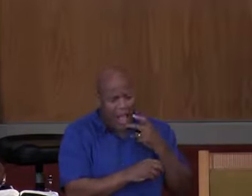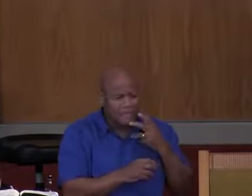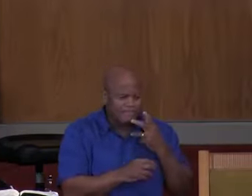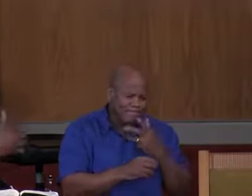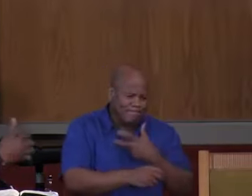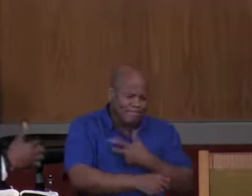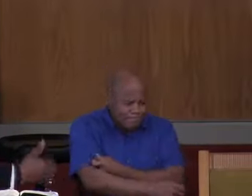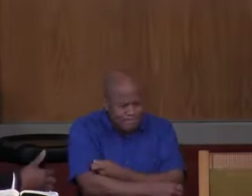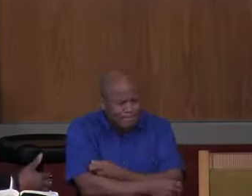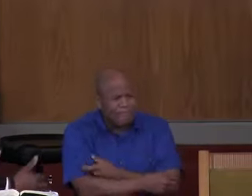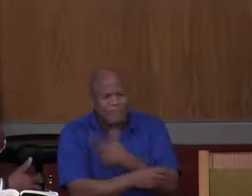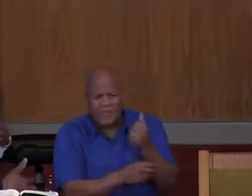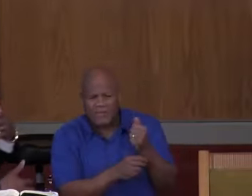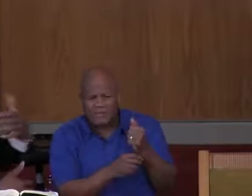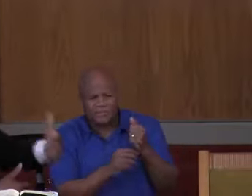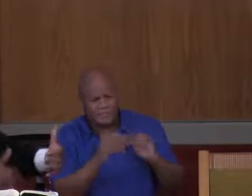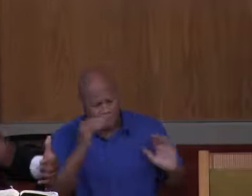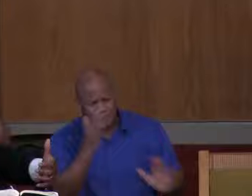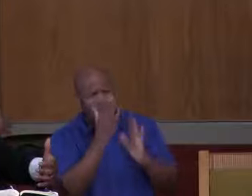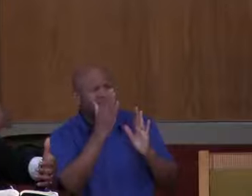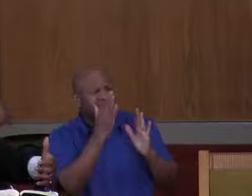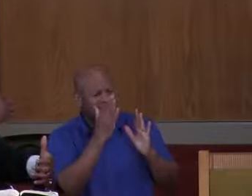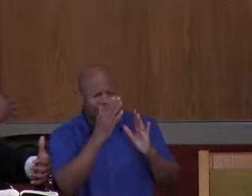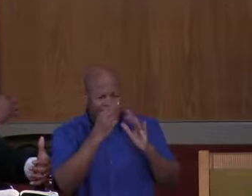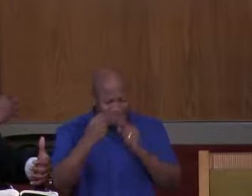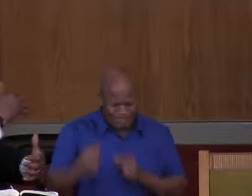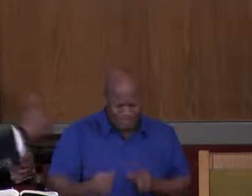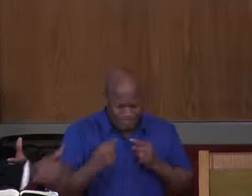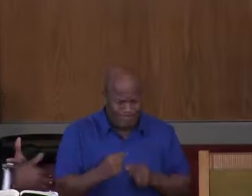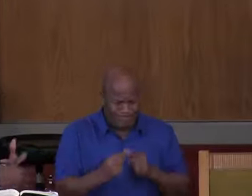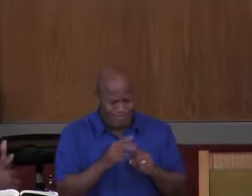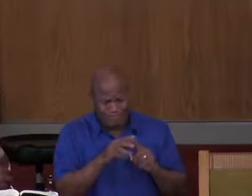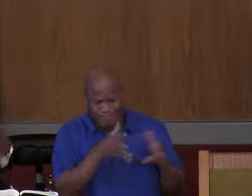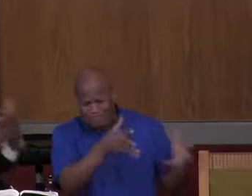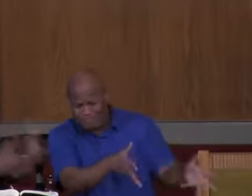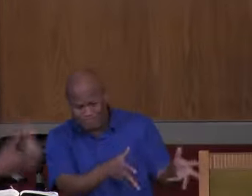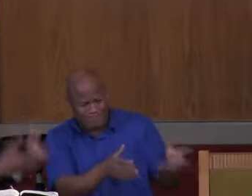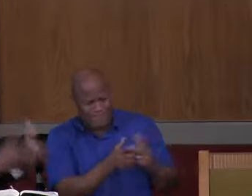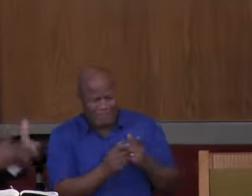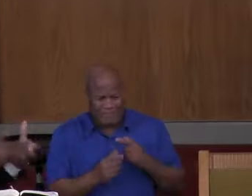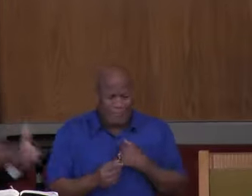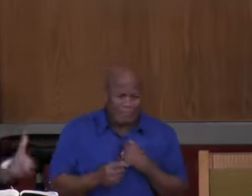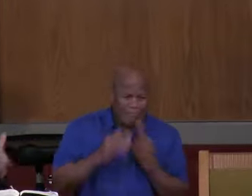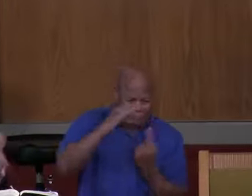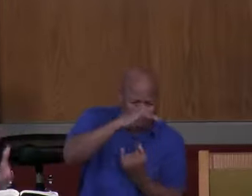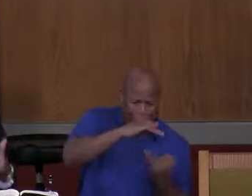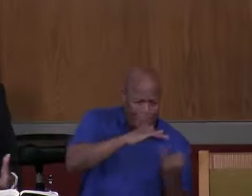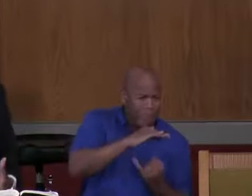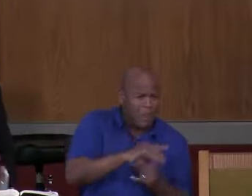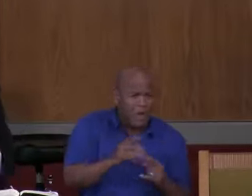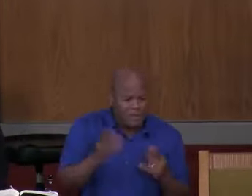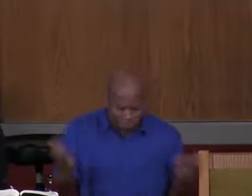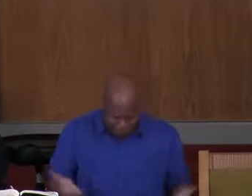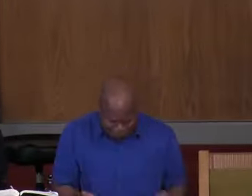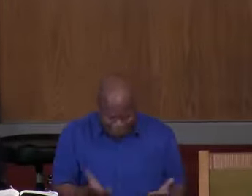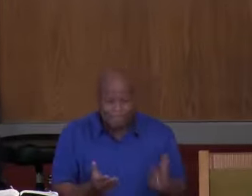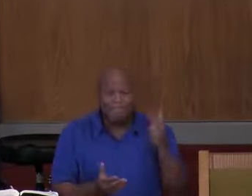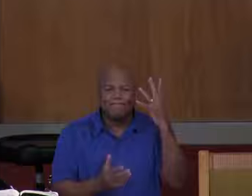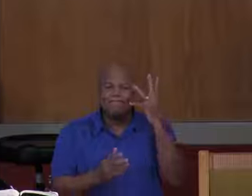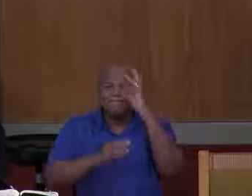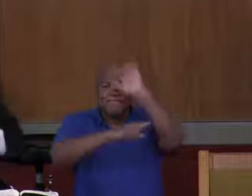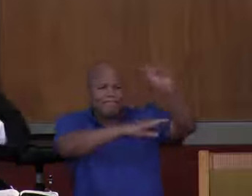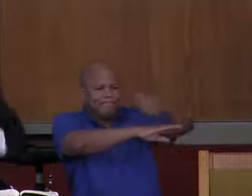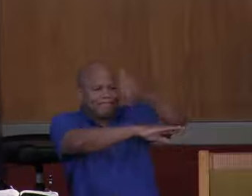out of an obstacle of abandonment issues and insecurity. But here I am in this place where God has set